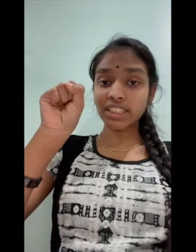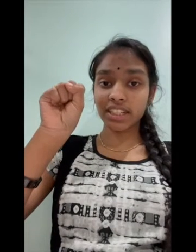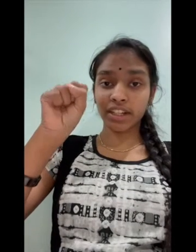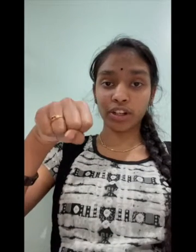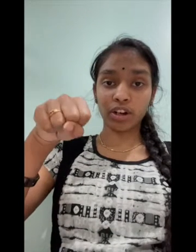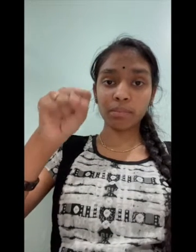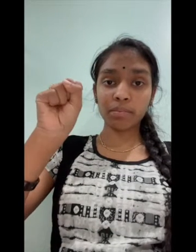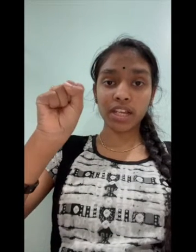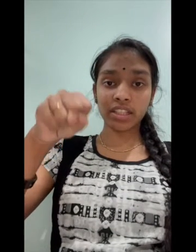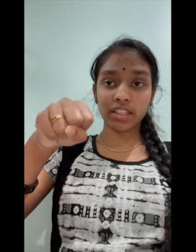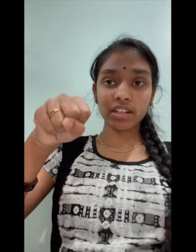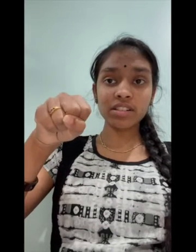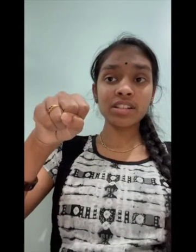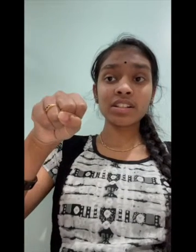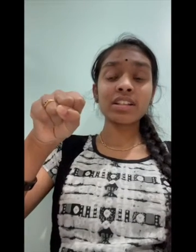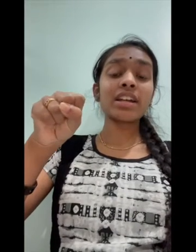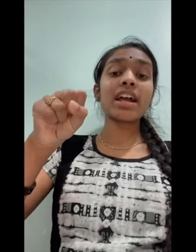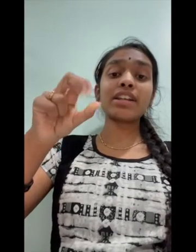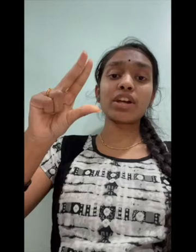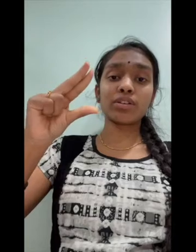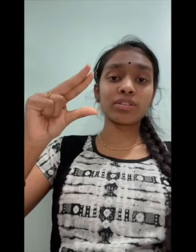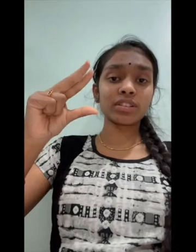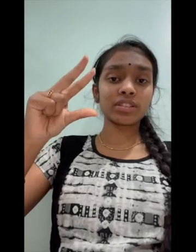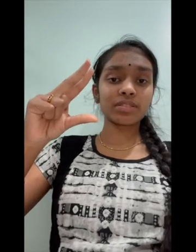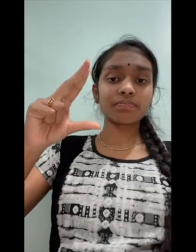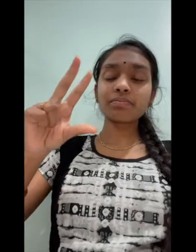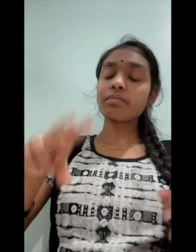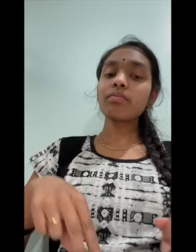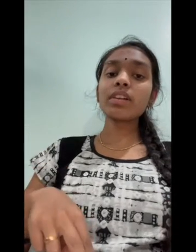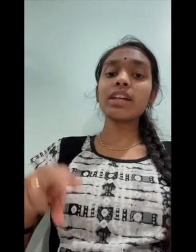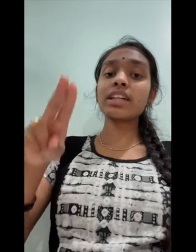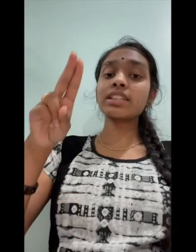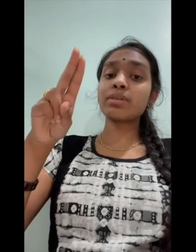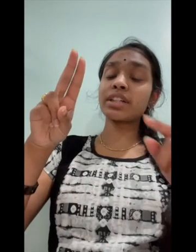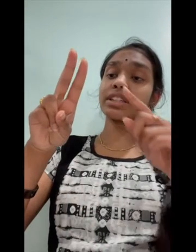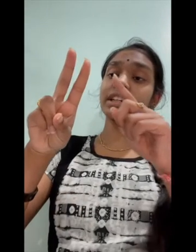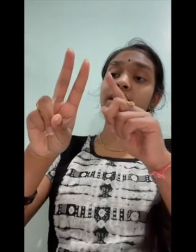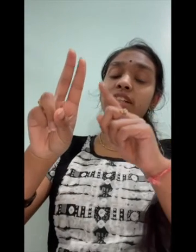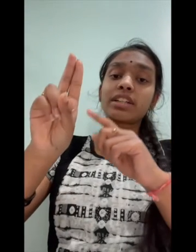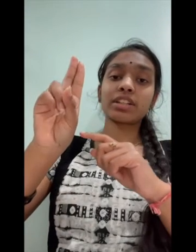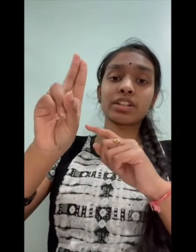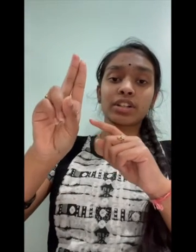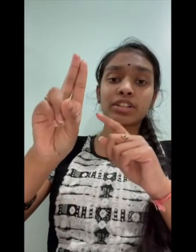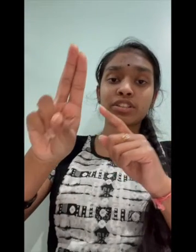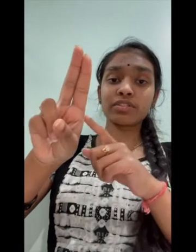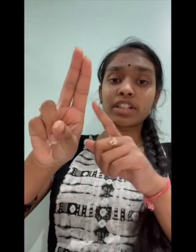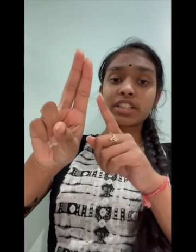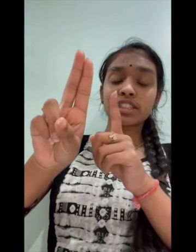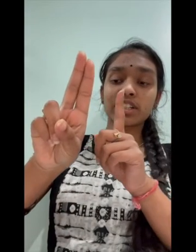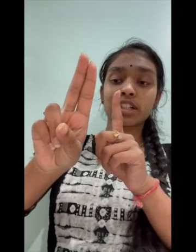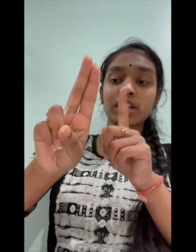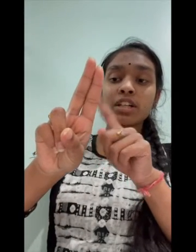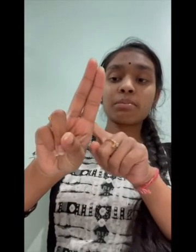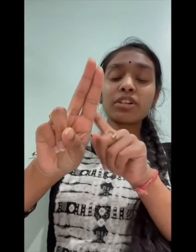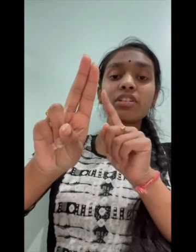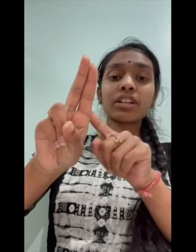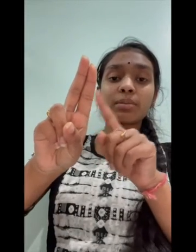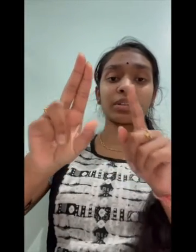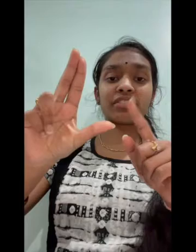and you go up and down. And no is where you take your two fingers, your middle and your pointing finger